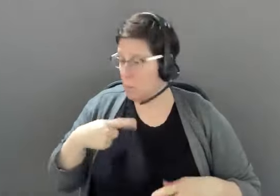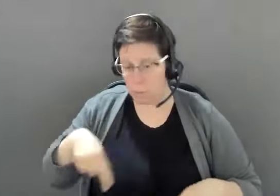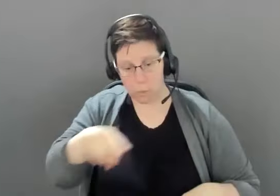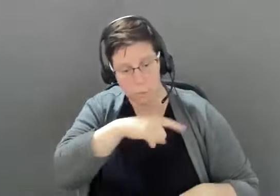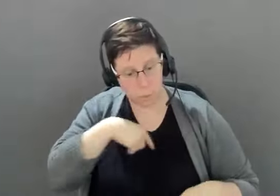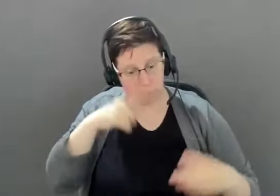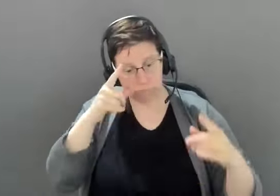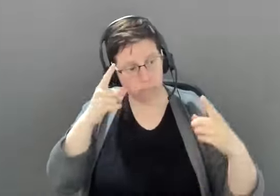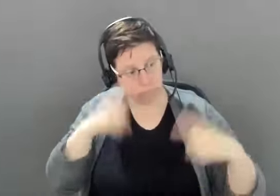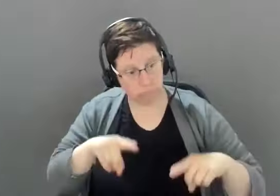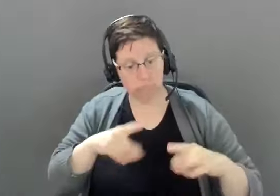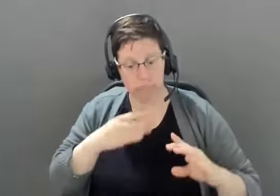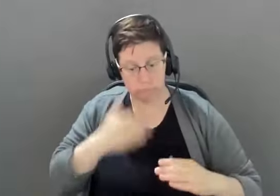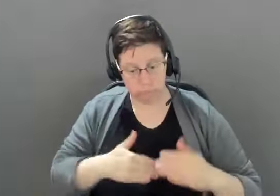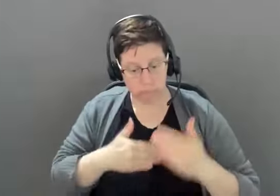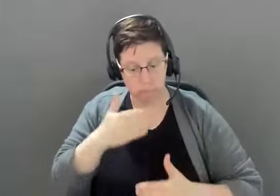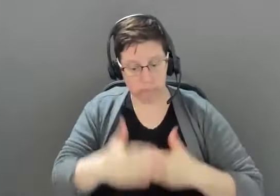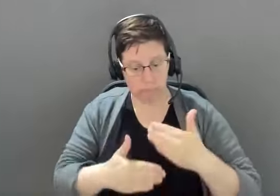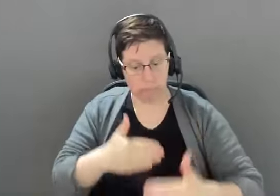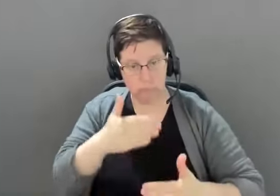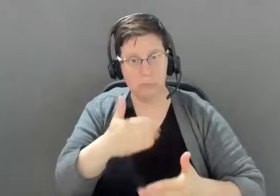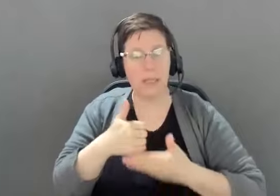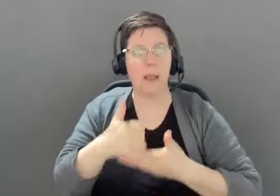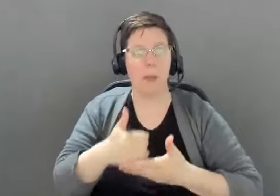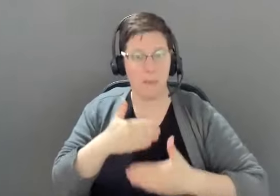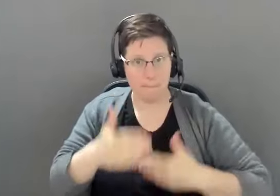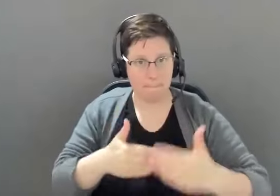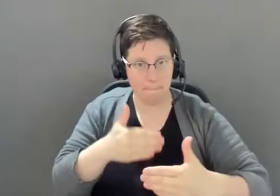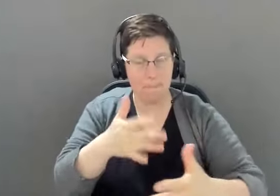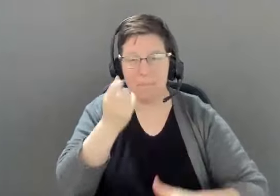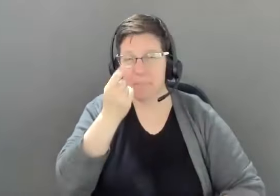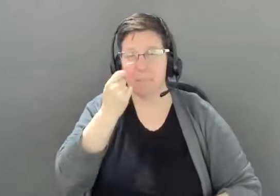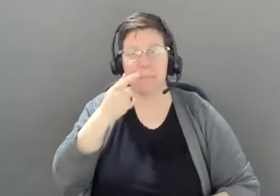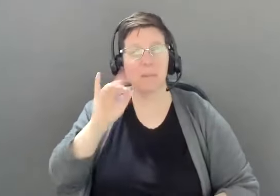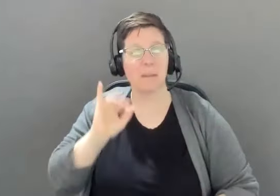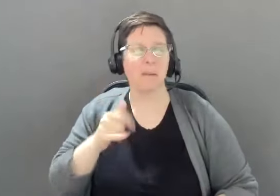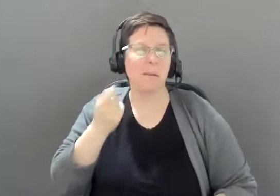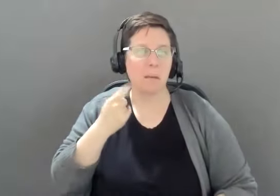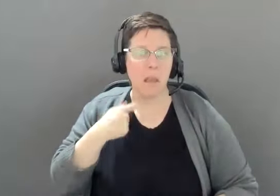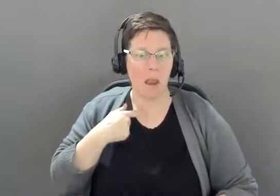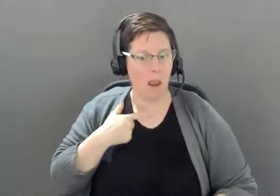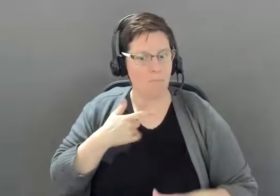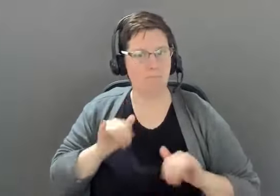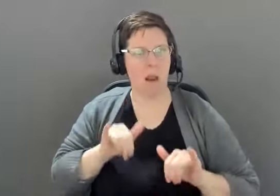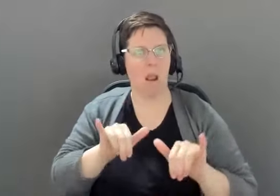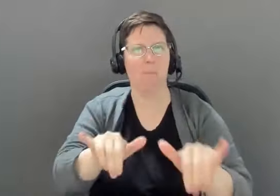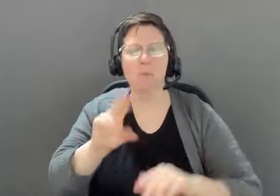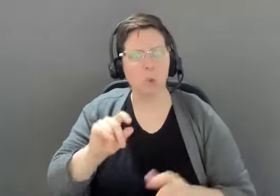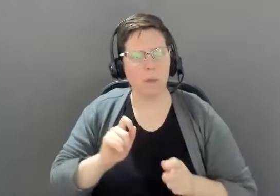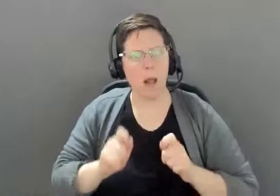track. And this helped us immensely. I was constantly updating the document almost on a daily basis, I think. And it helped